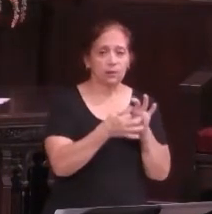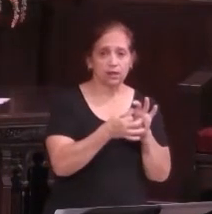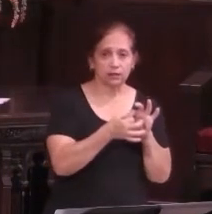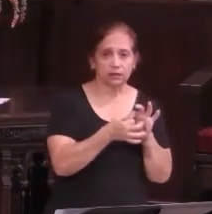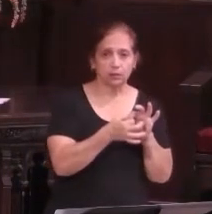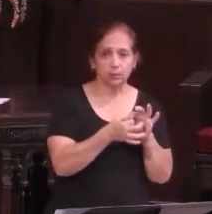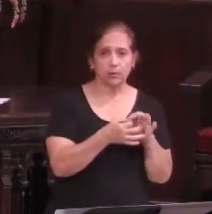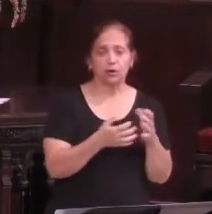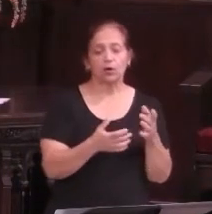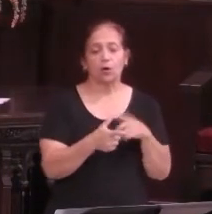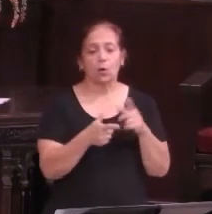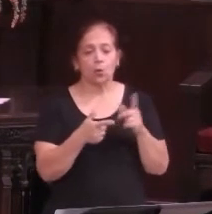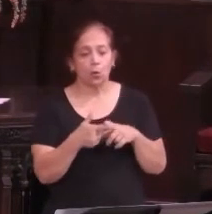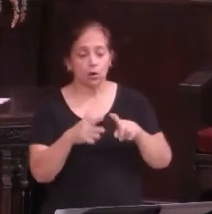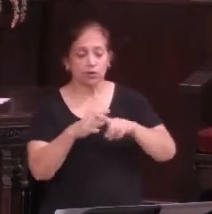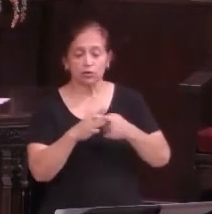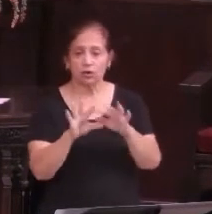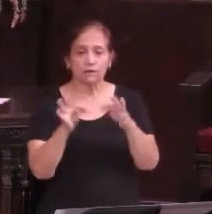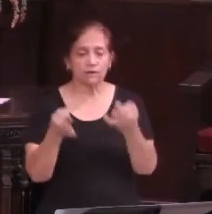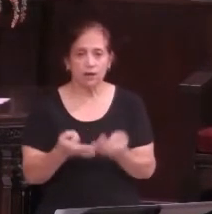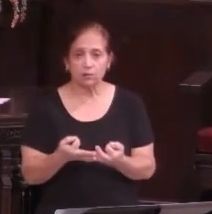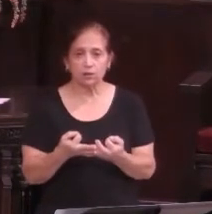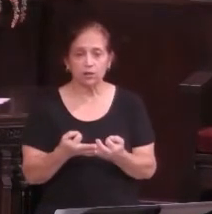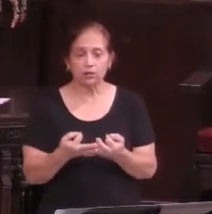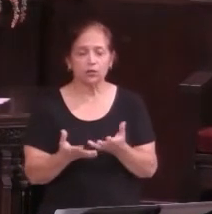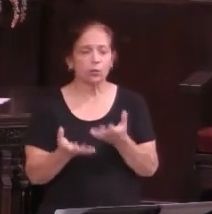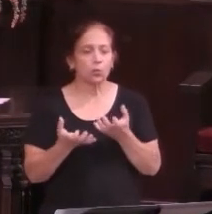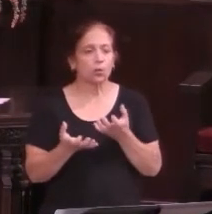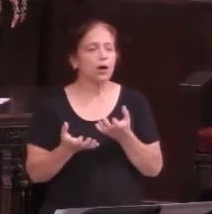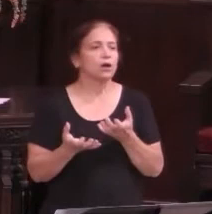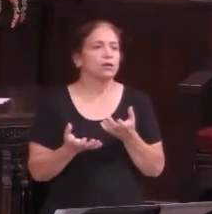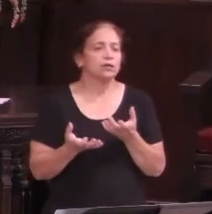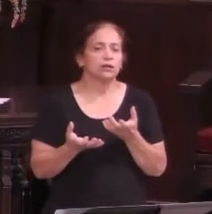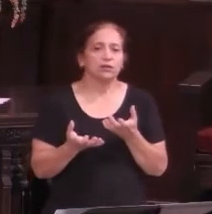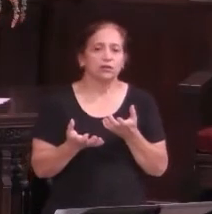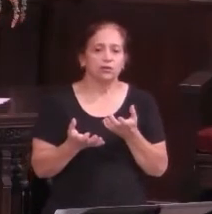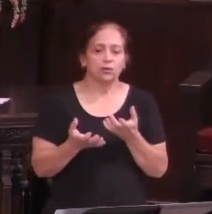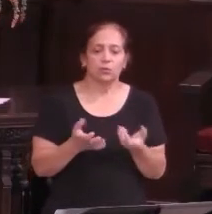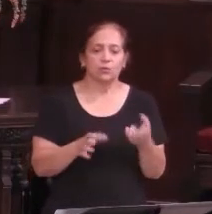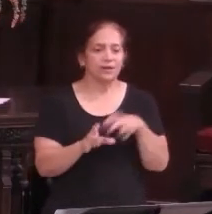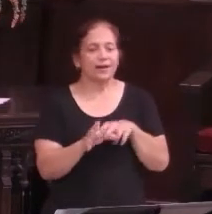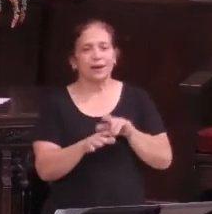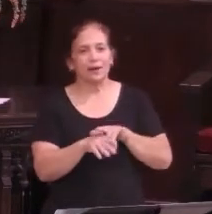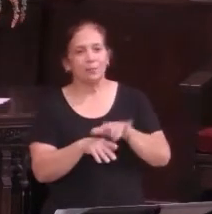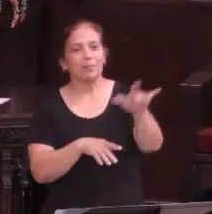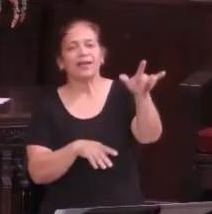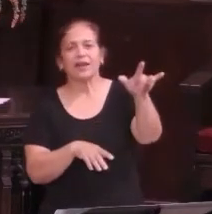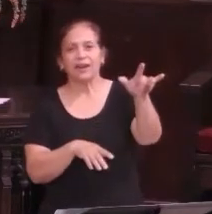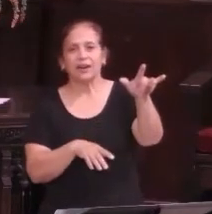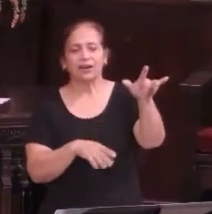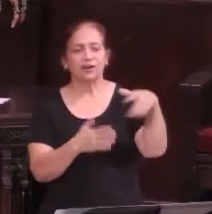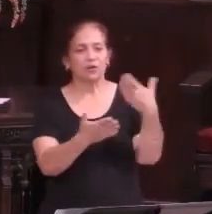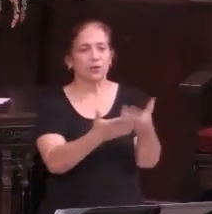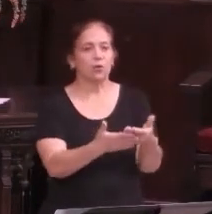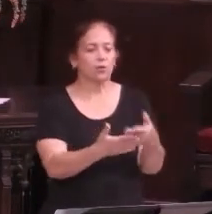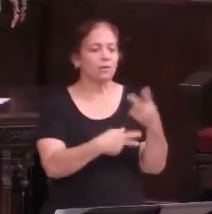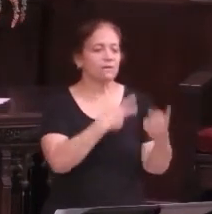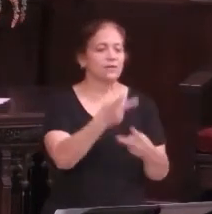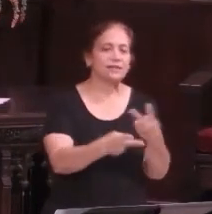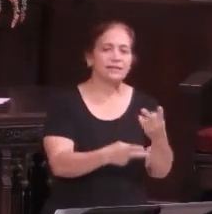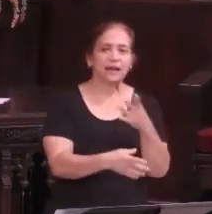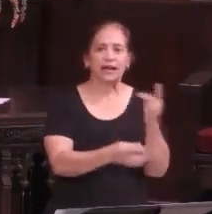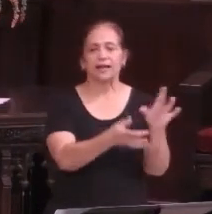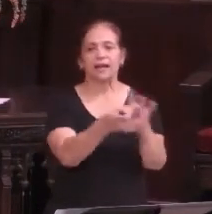relationship or to start a family? Do you wish you could get on a plane and fly to visit